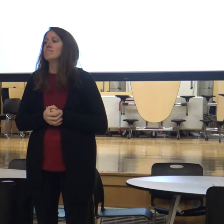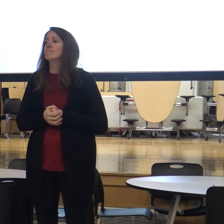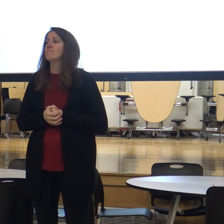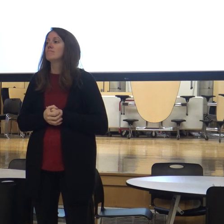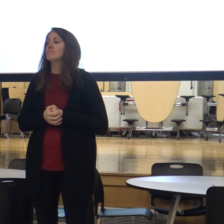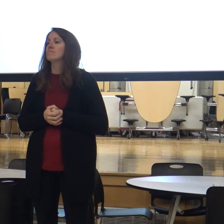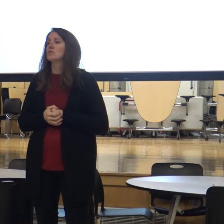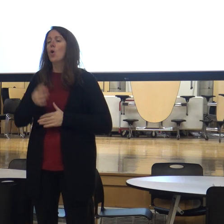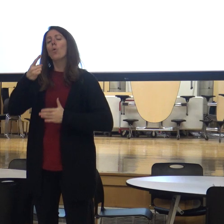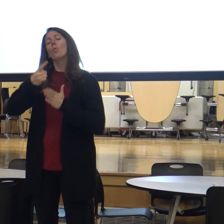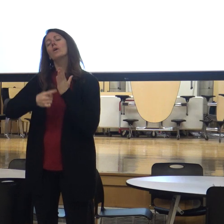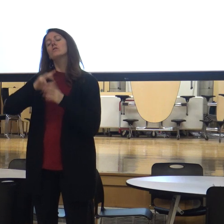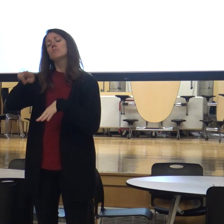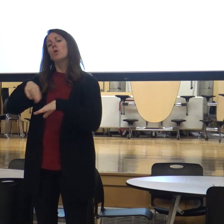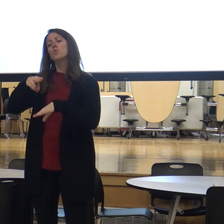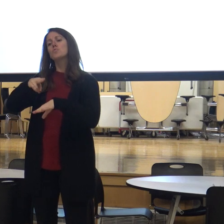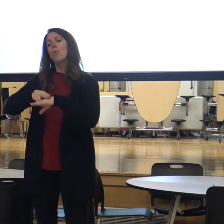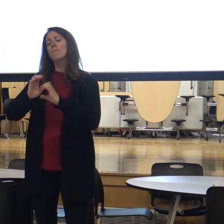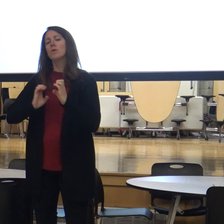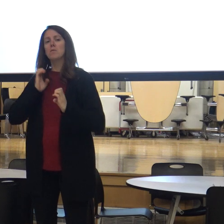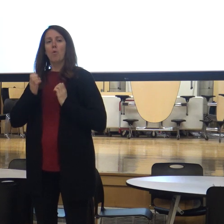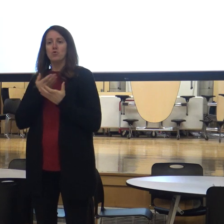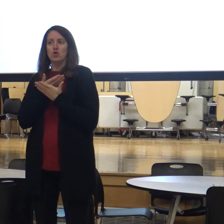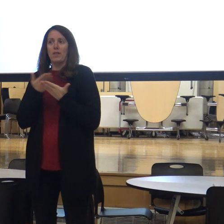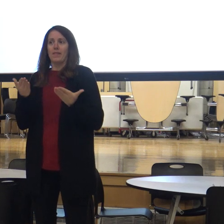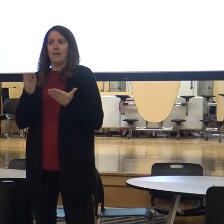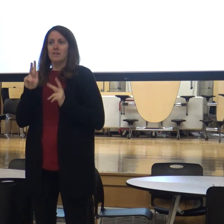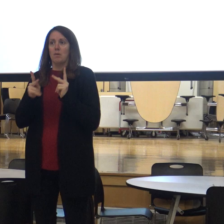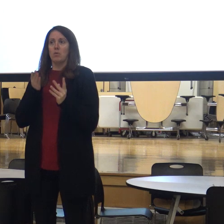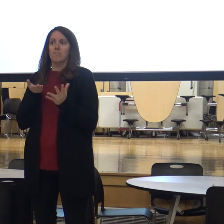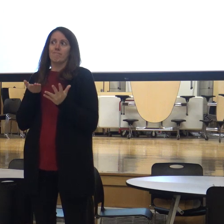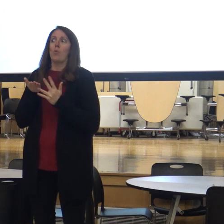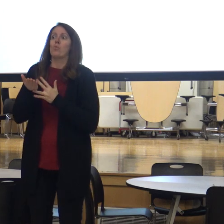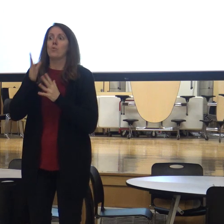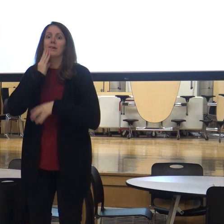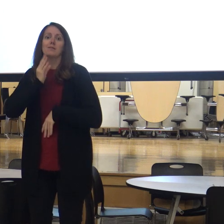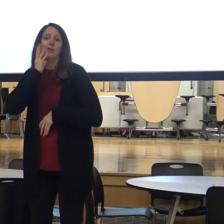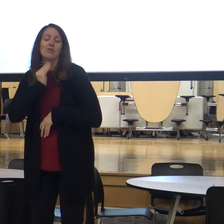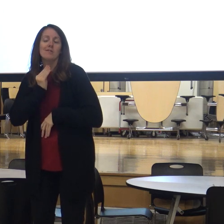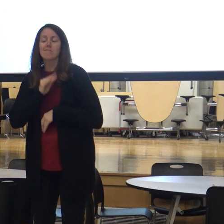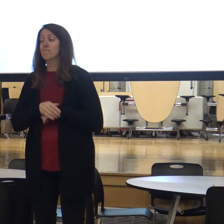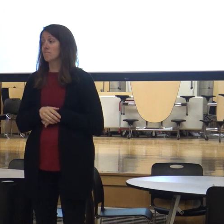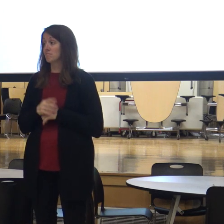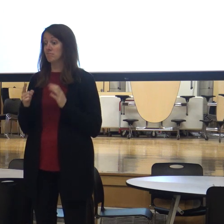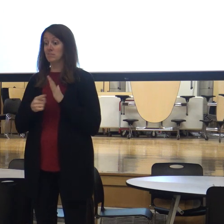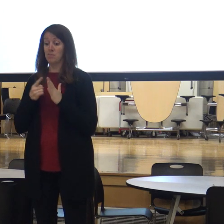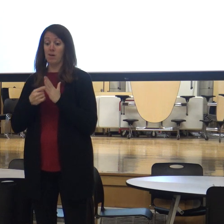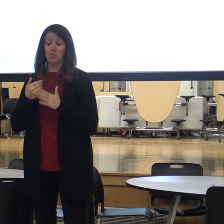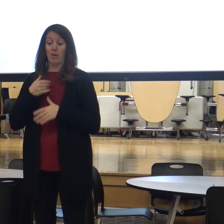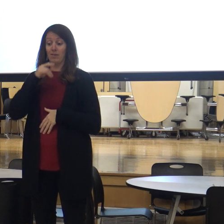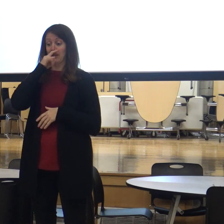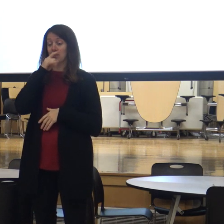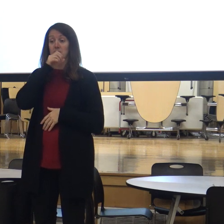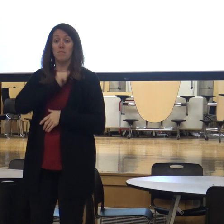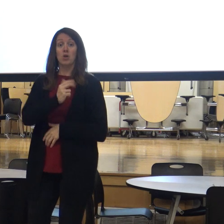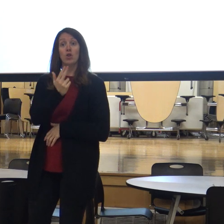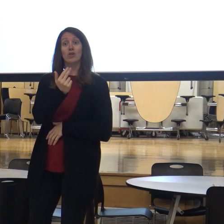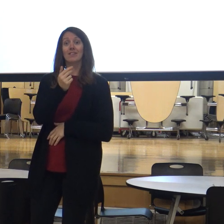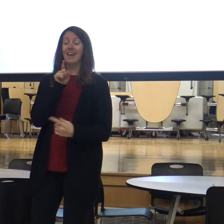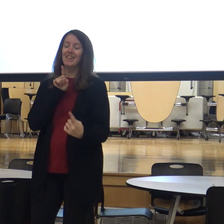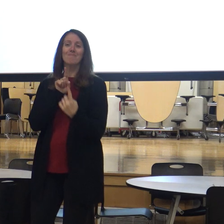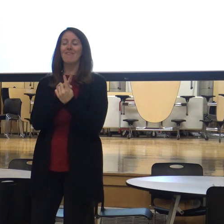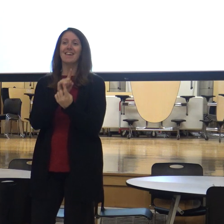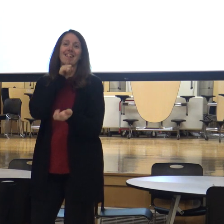What are some normal emotional things people go through? Sometimes we have kids that are 13, and they met the love of their